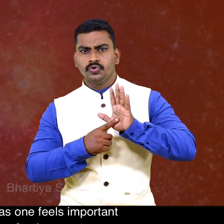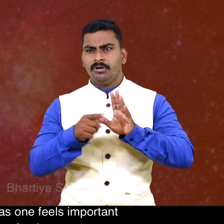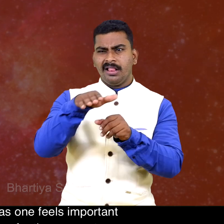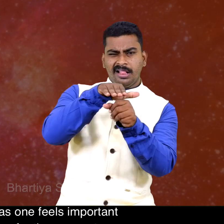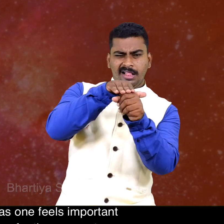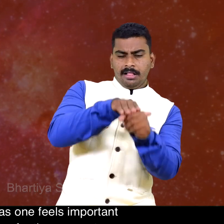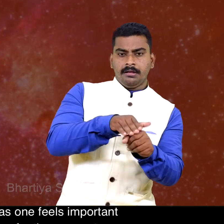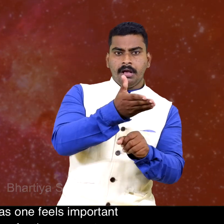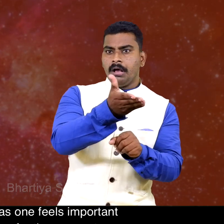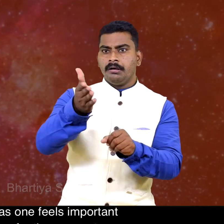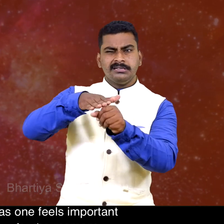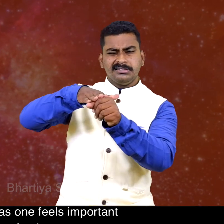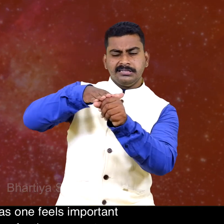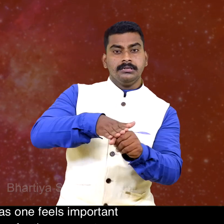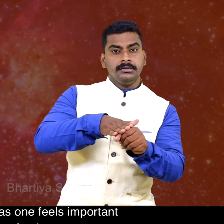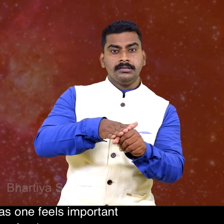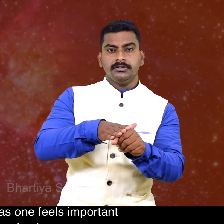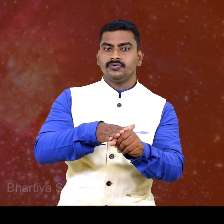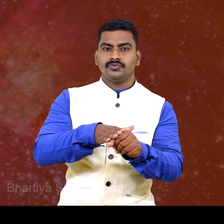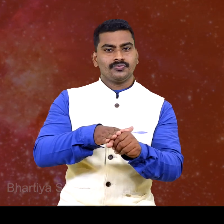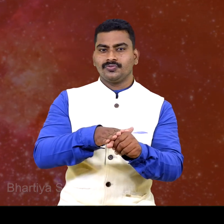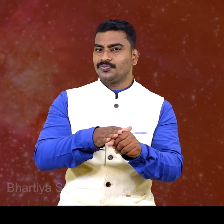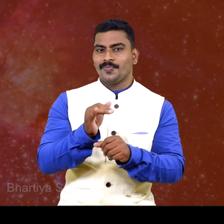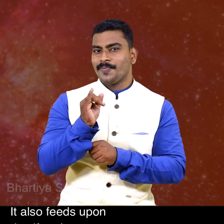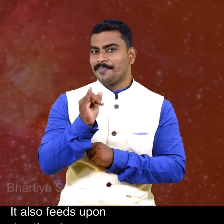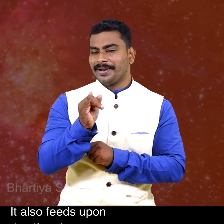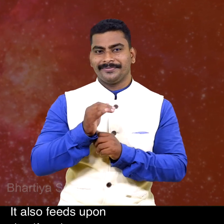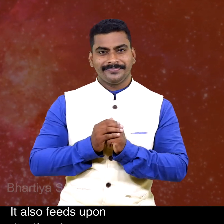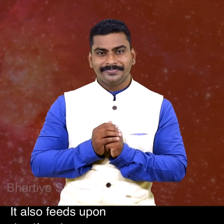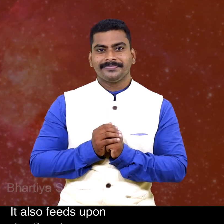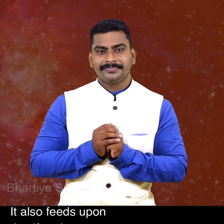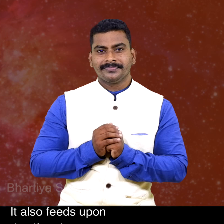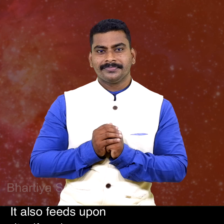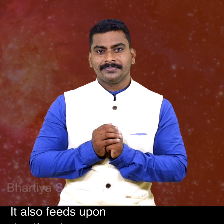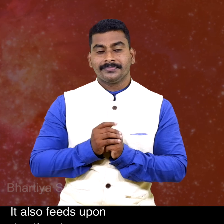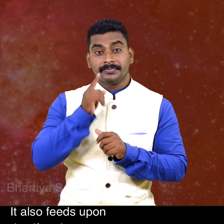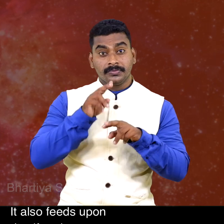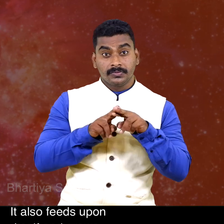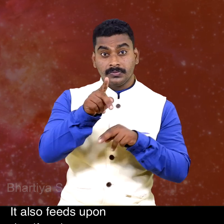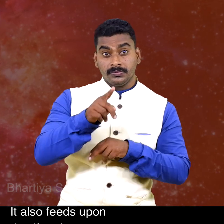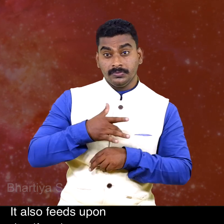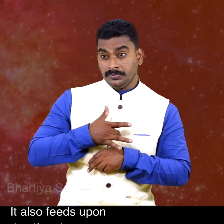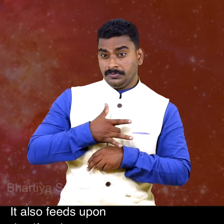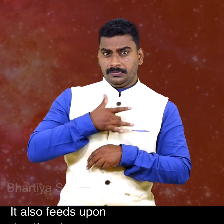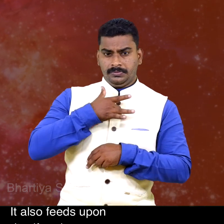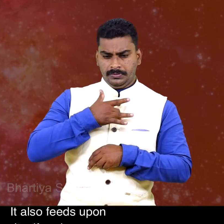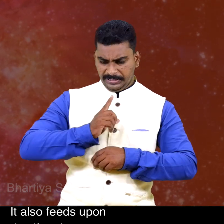feels important for the moment, it also feeds upon oneself